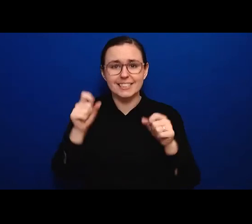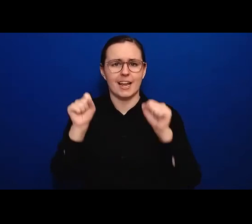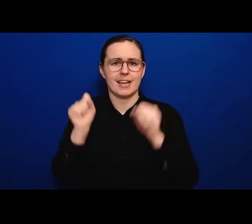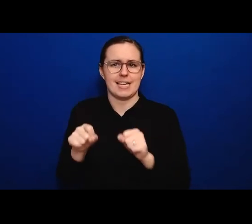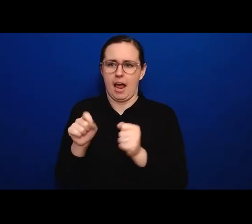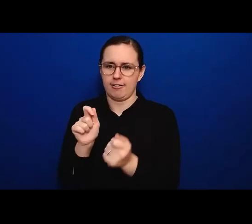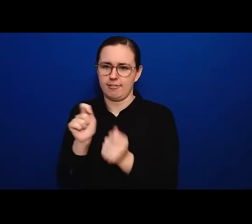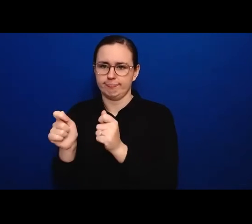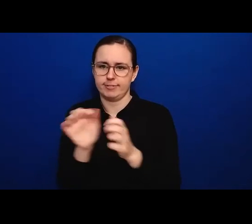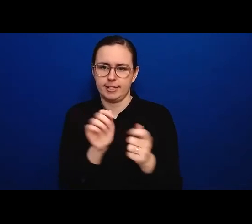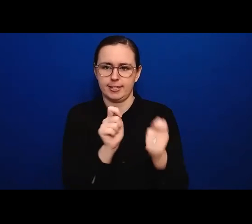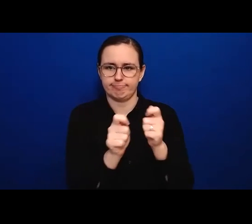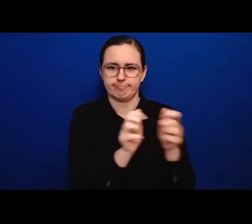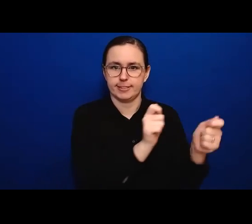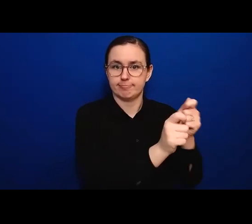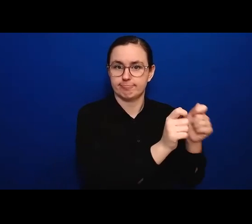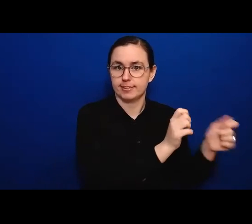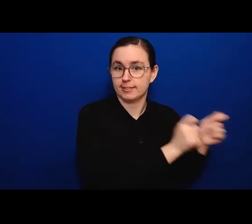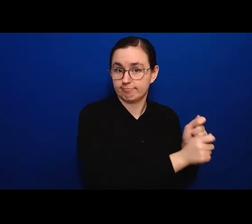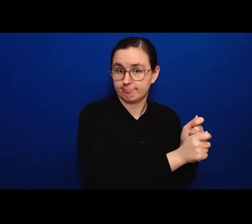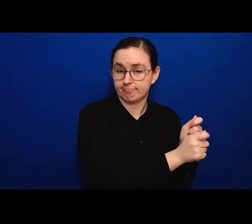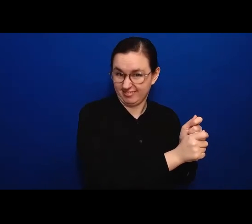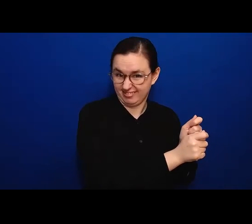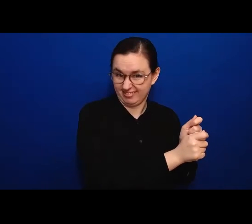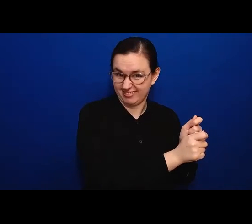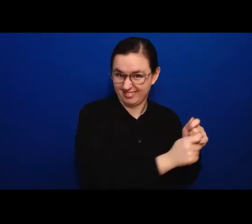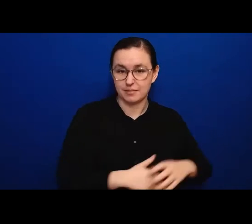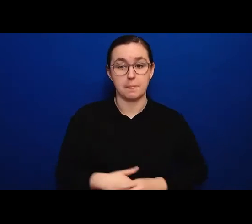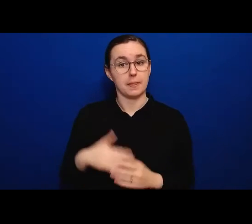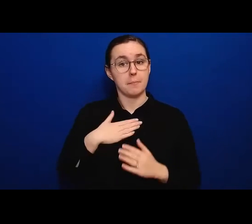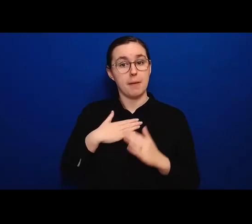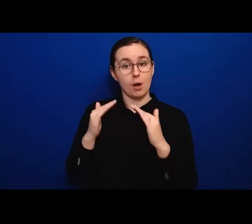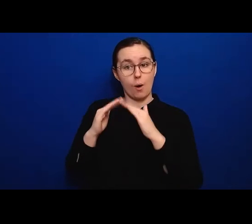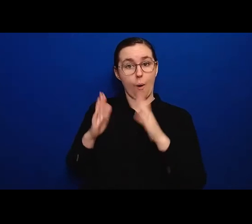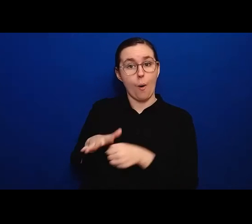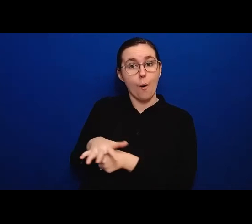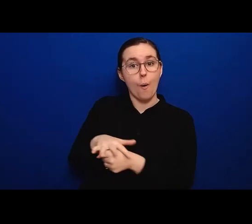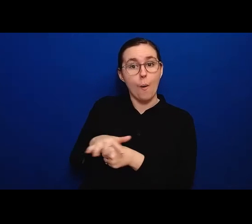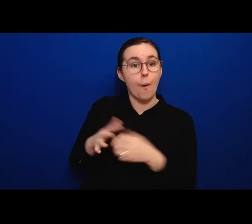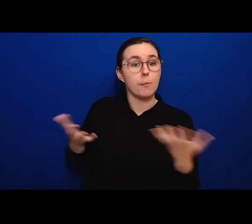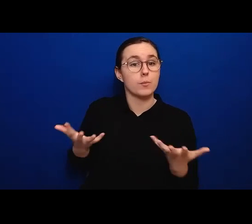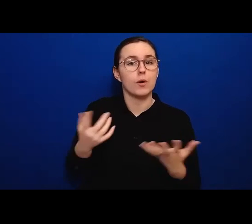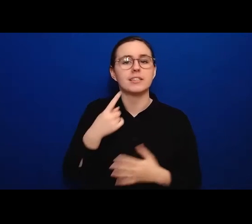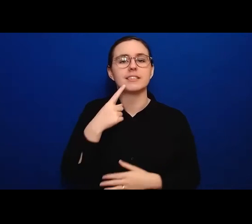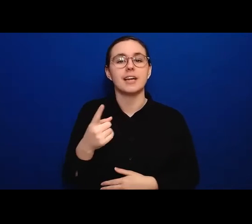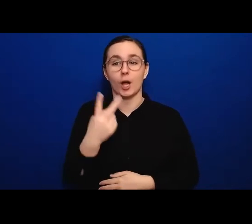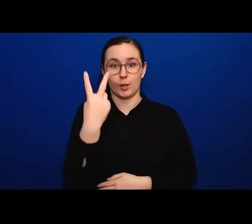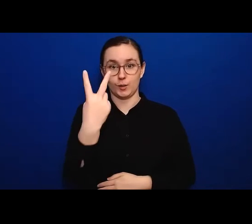better than one, and that's absolutely true. Sometimes working as a team, that means